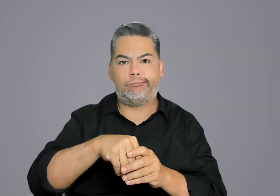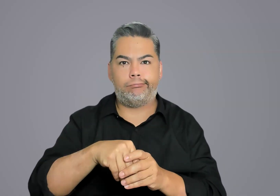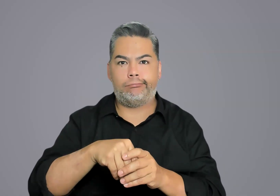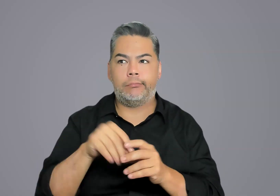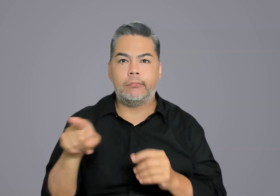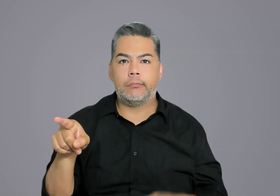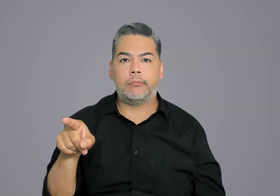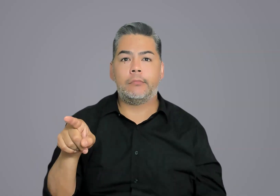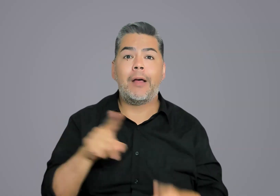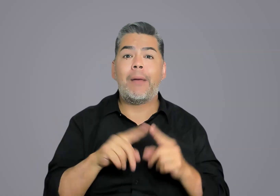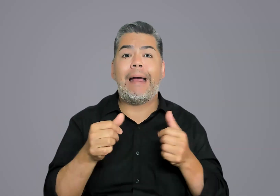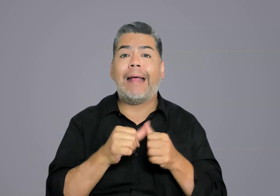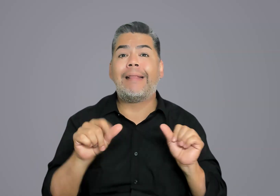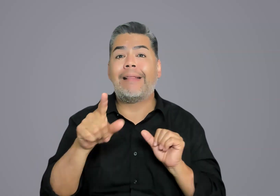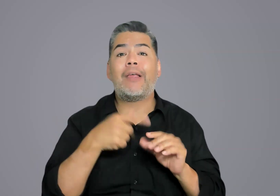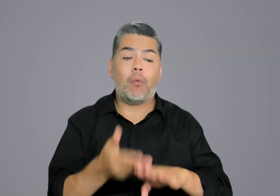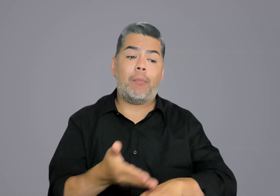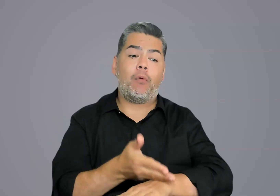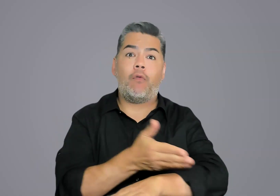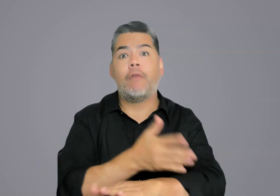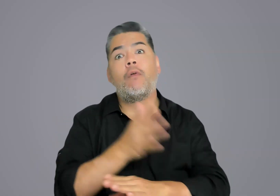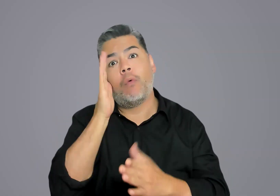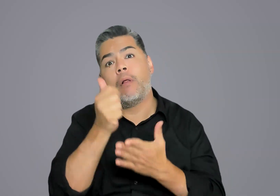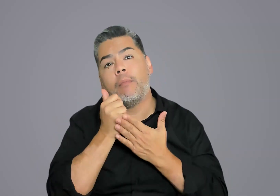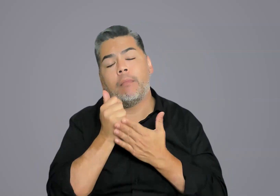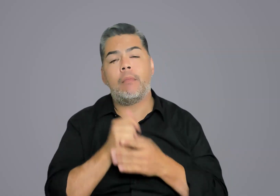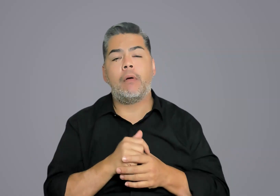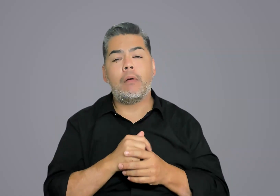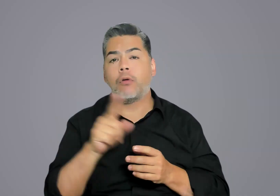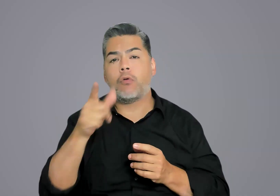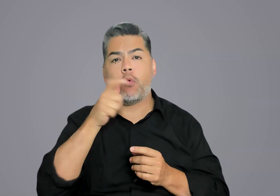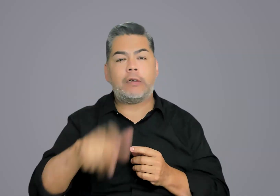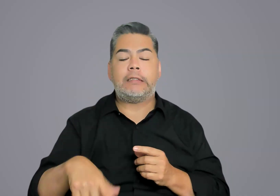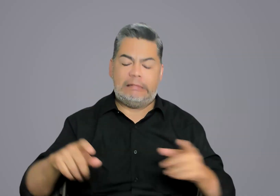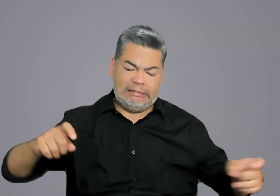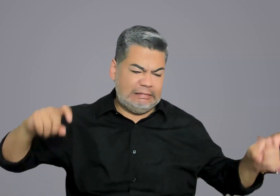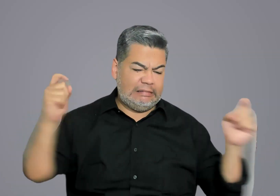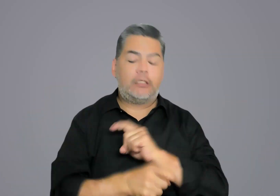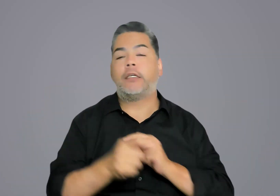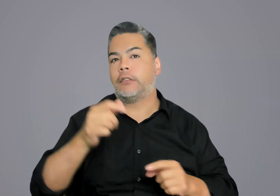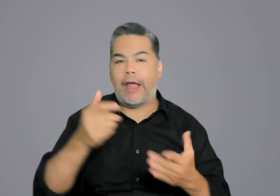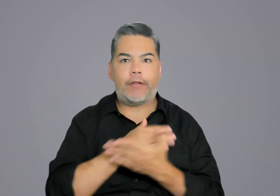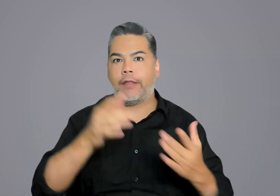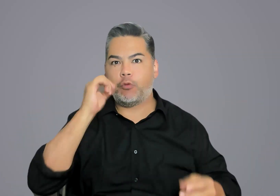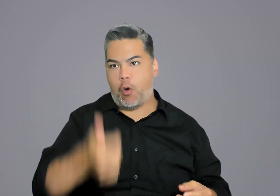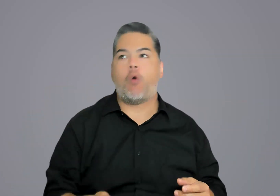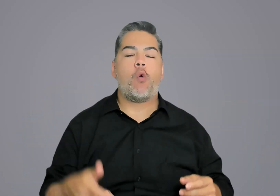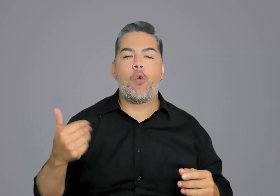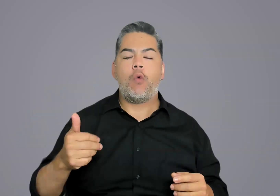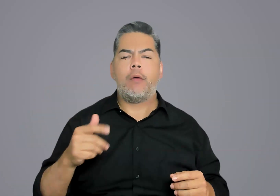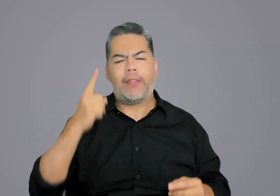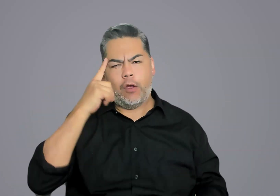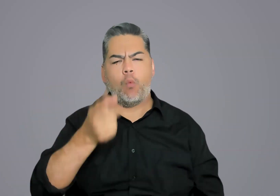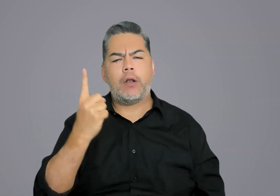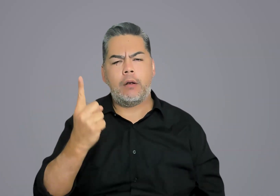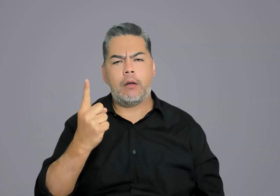But anything you improve is an improvement. You don't need to overhaul your site tomorrow, but think about what 1 or 2 things